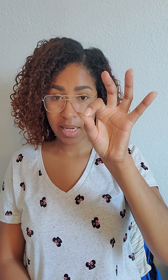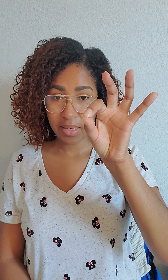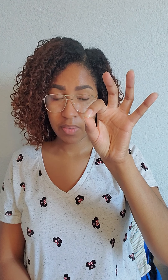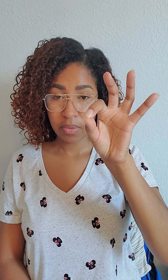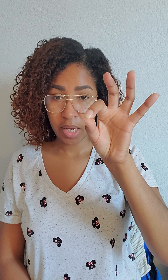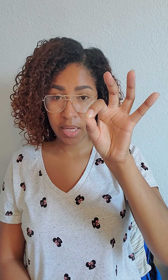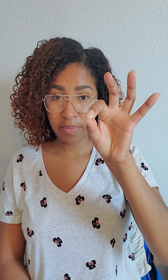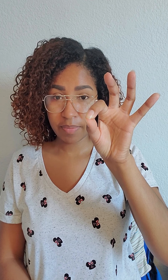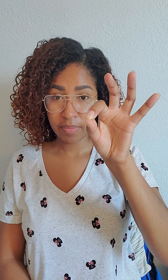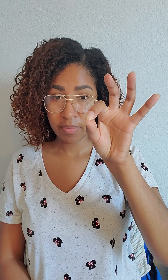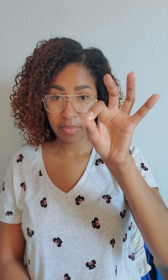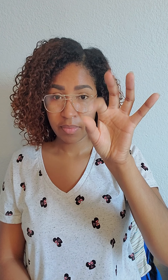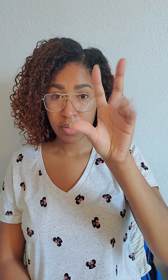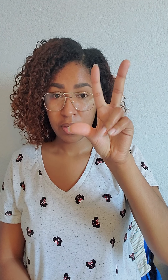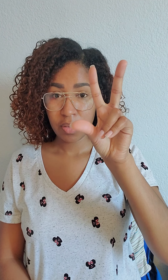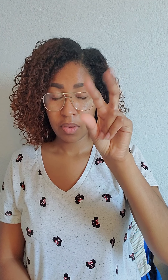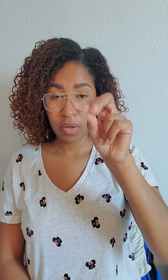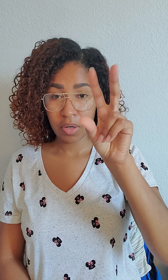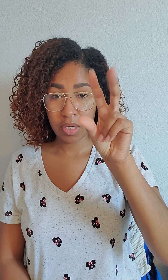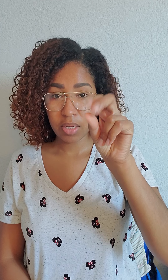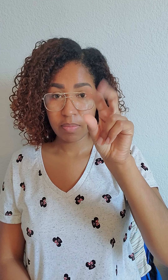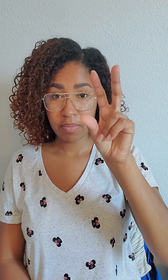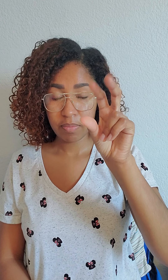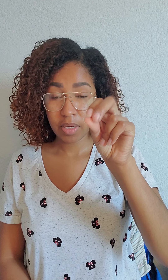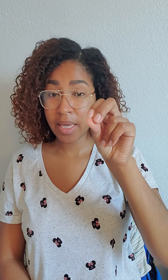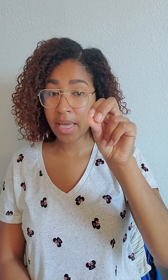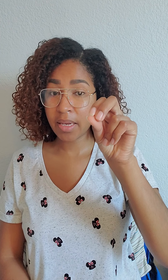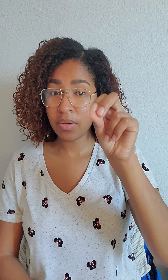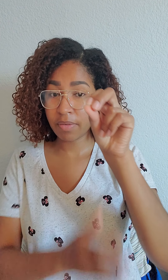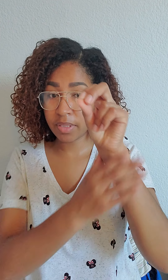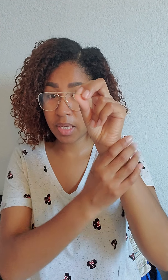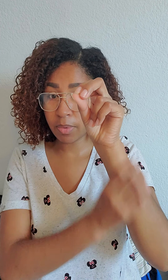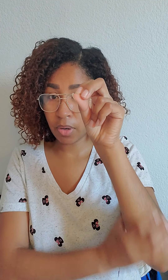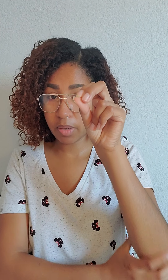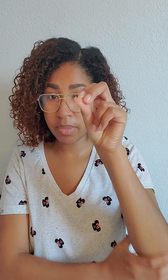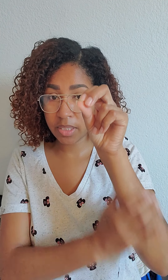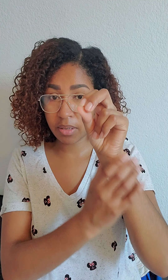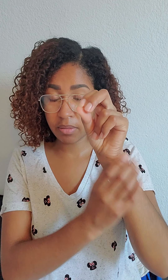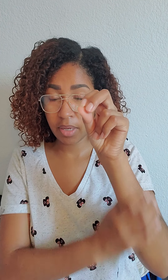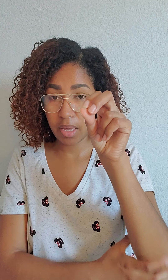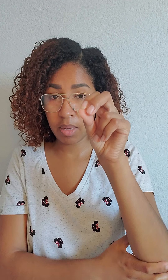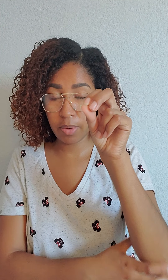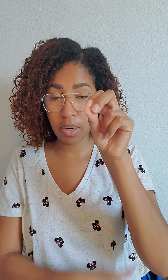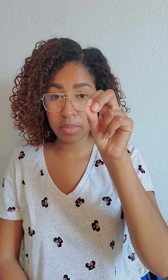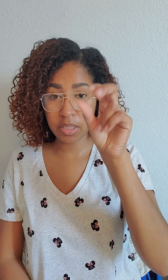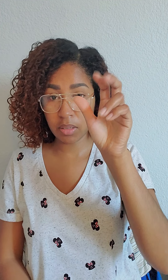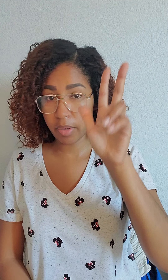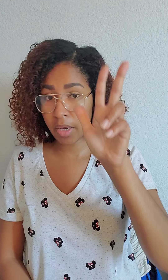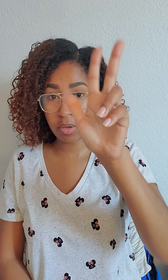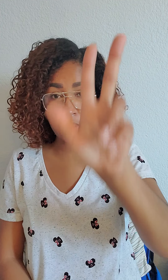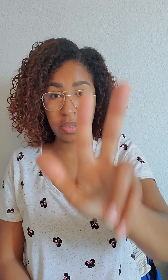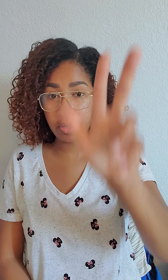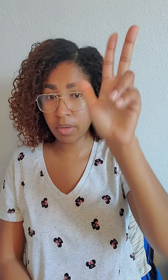29, okay? 30, again, you have to keep your arm still, okay? Keep your arm still. We're not doing